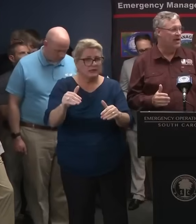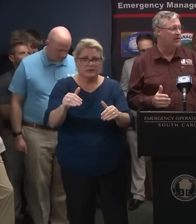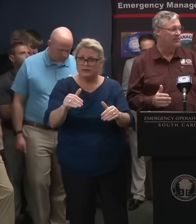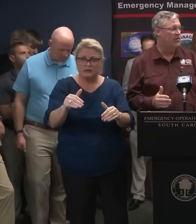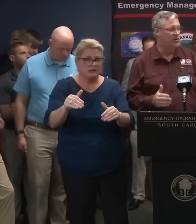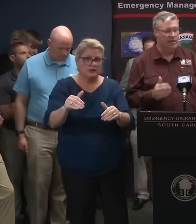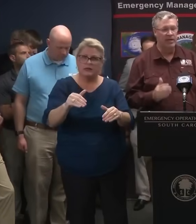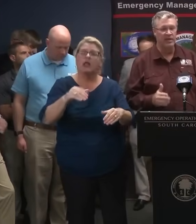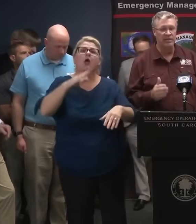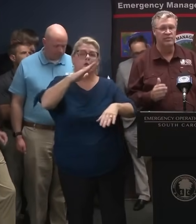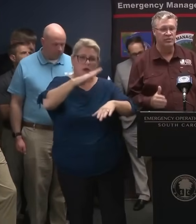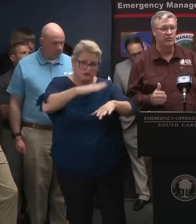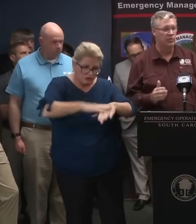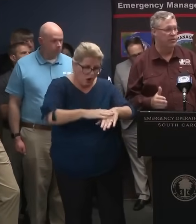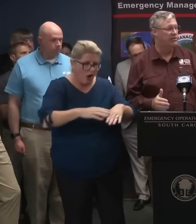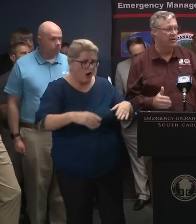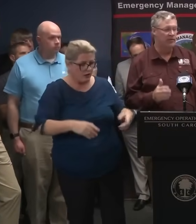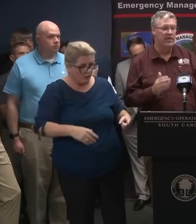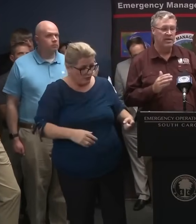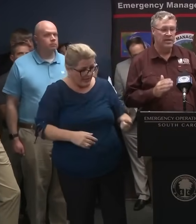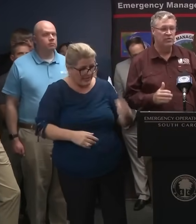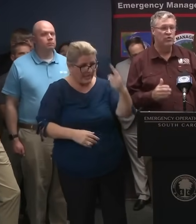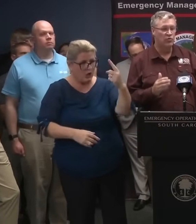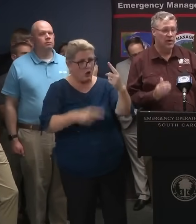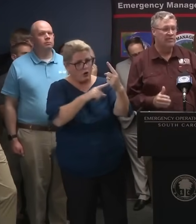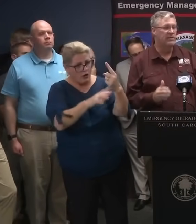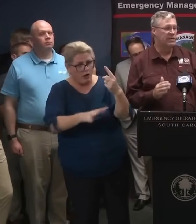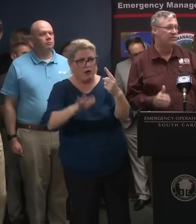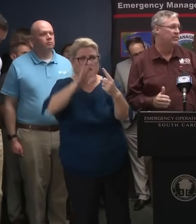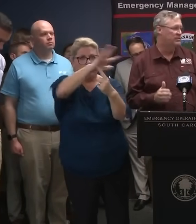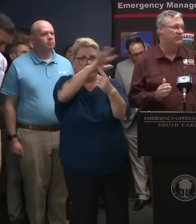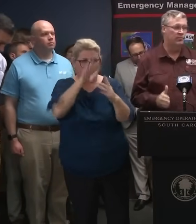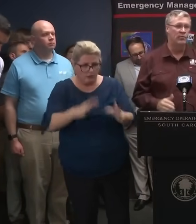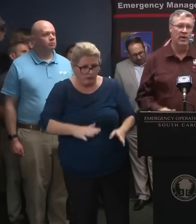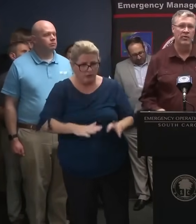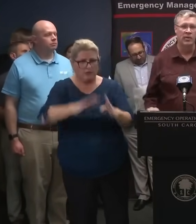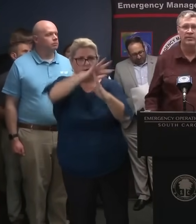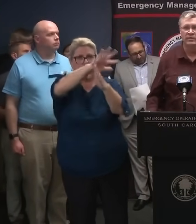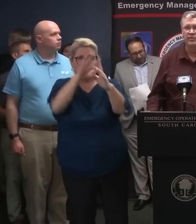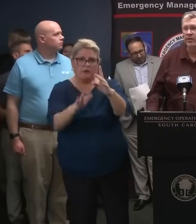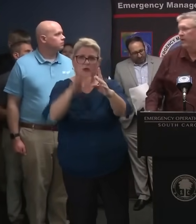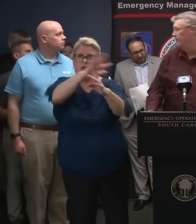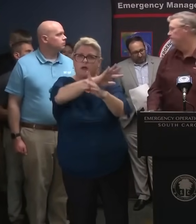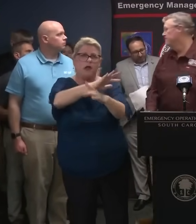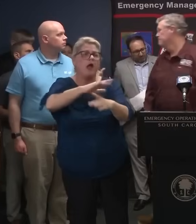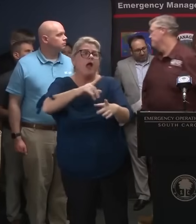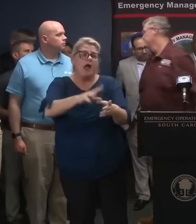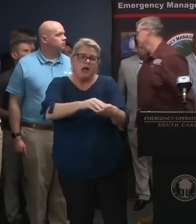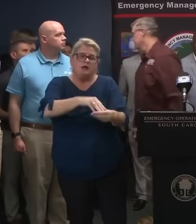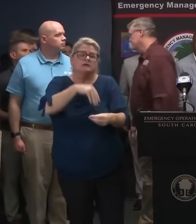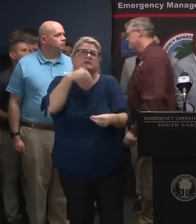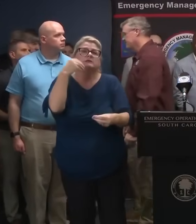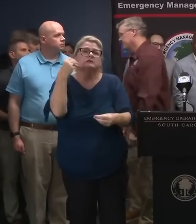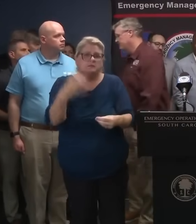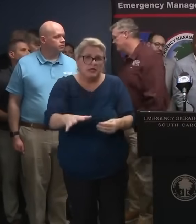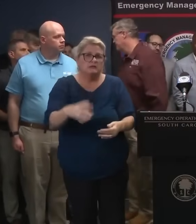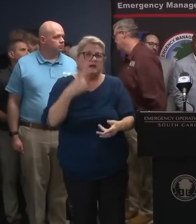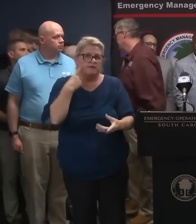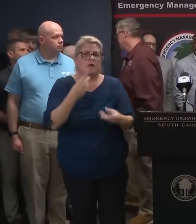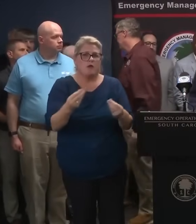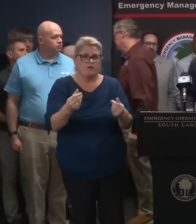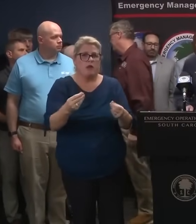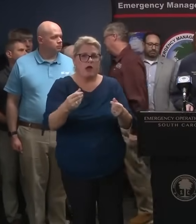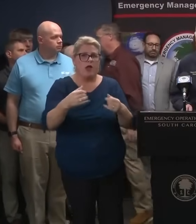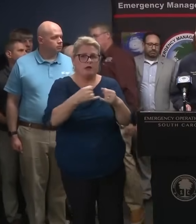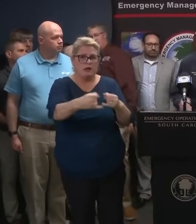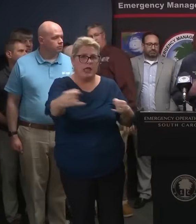dirty side of the hurricane, it is just really tough. It's crazy expensive to put power lines underground. Well, y'all, thank you very much. We're